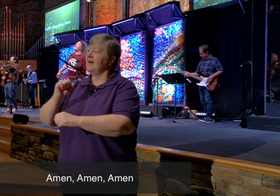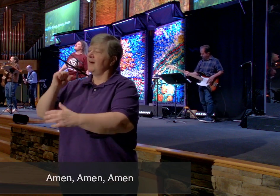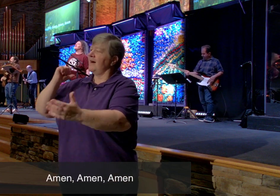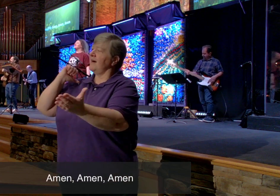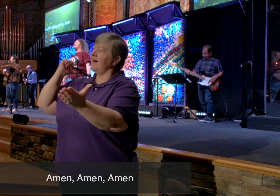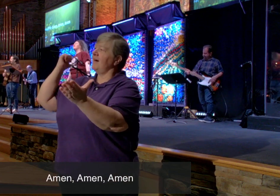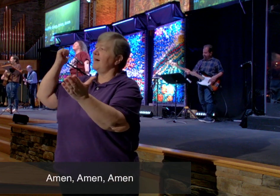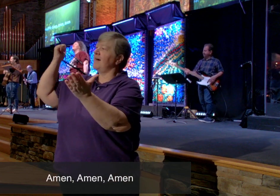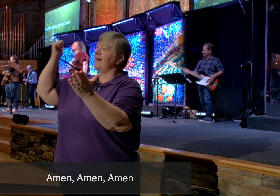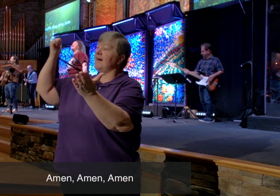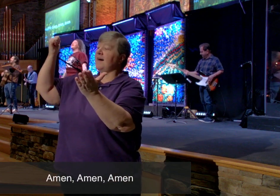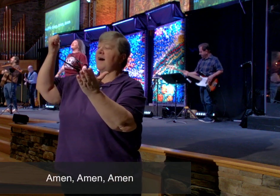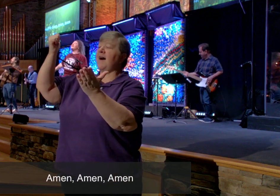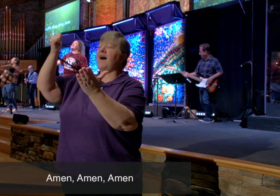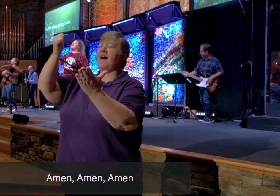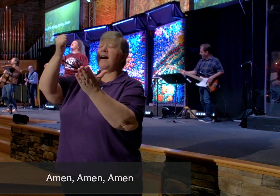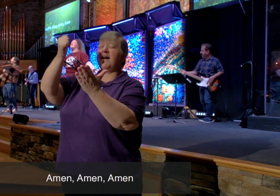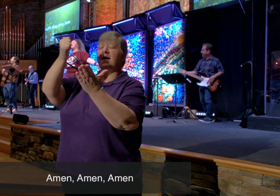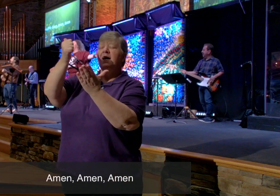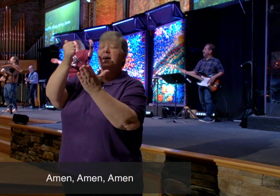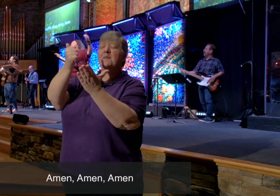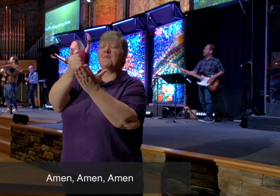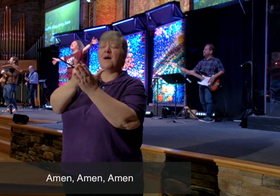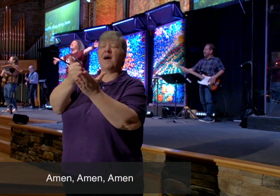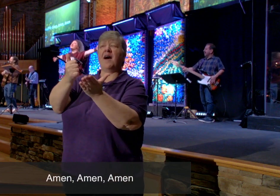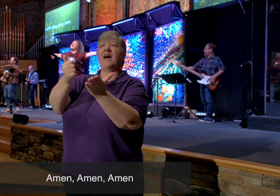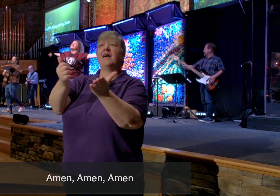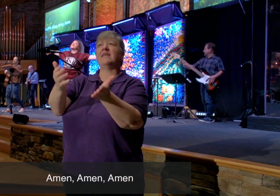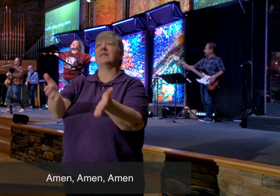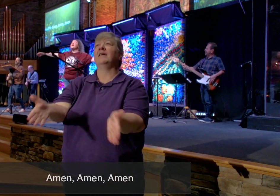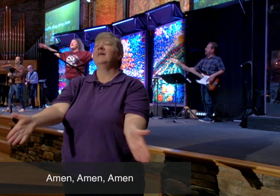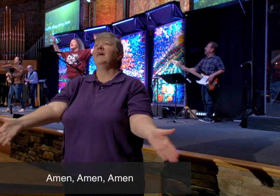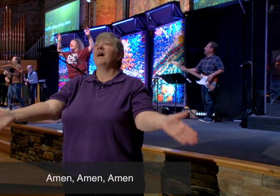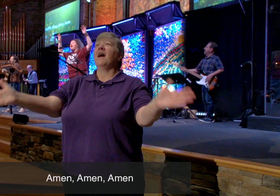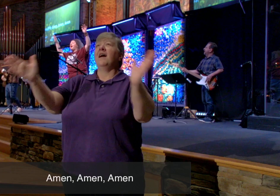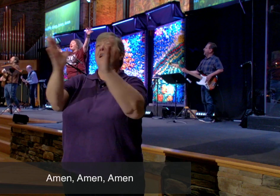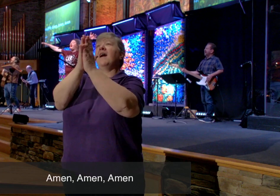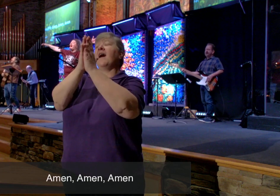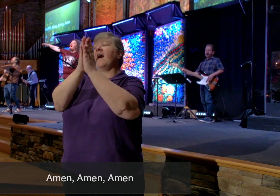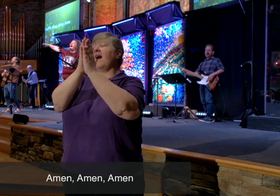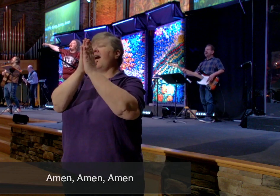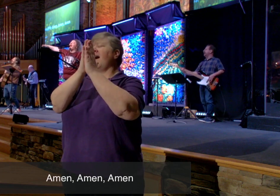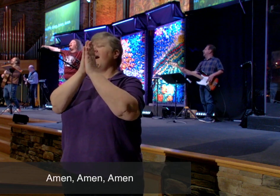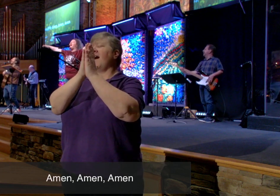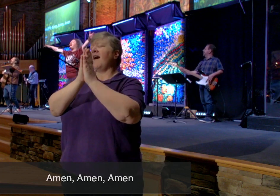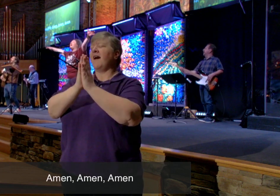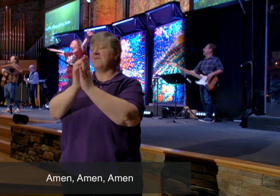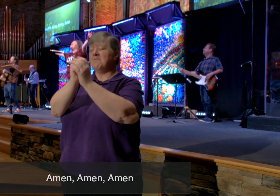Thank you.